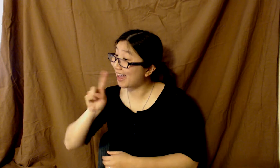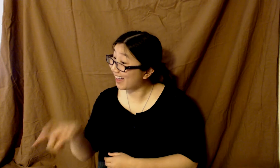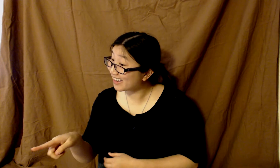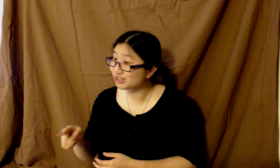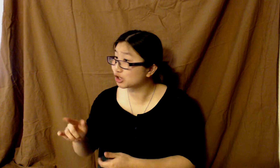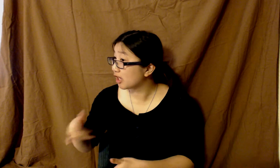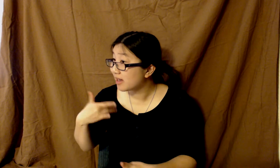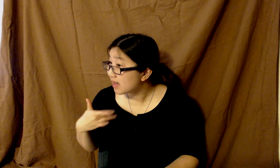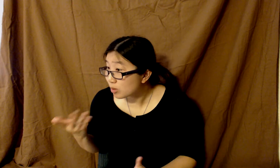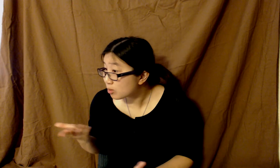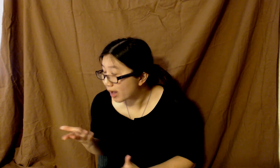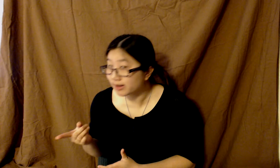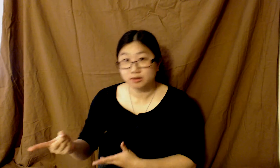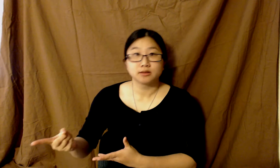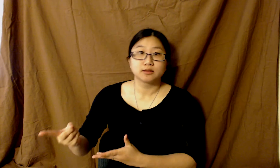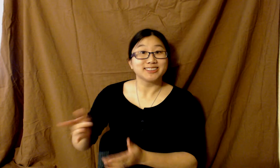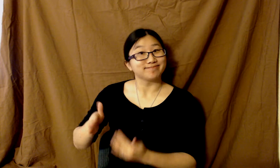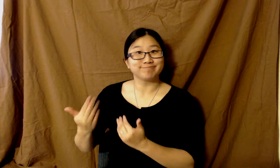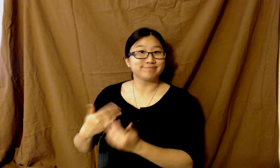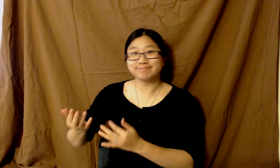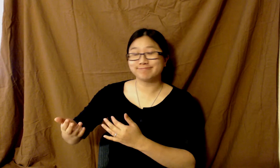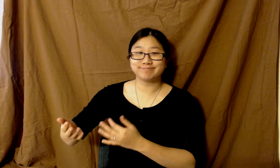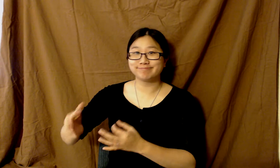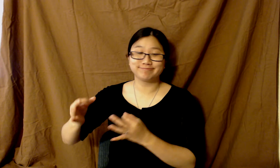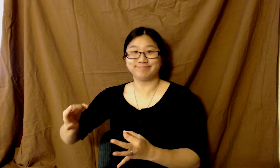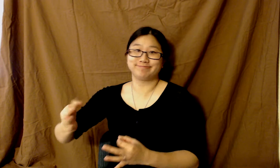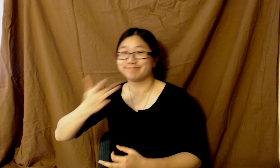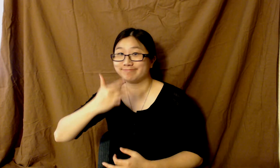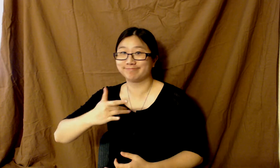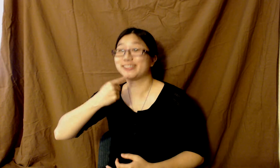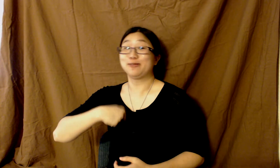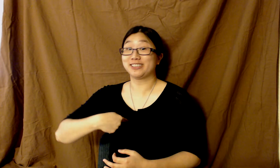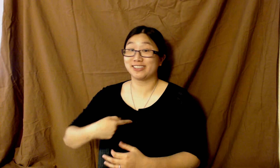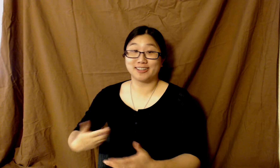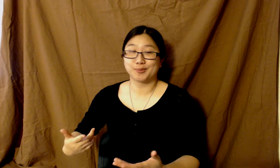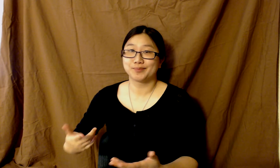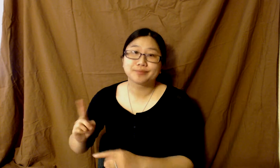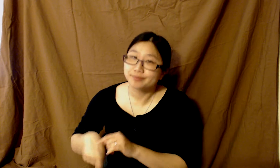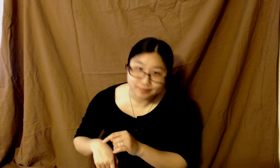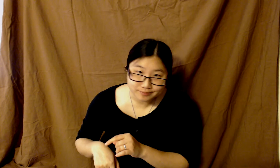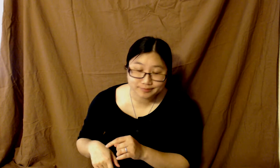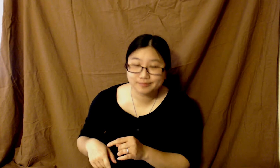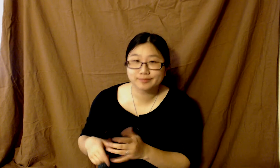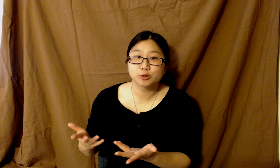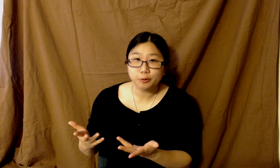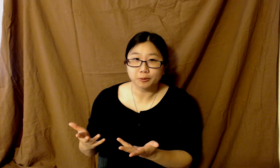know. It's actually a pretty recent phenomenon that we feel that we have to talk to someone to understand their emotional distress. Before the